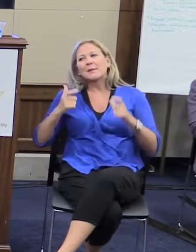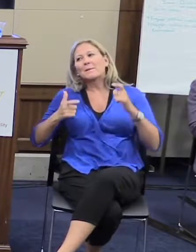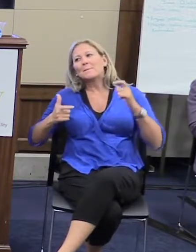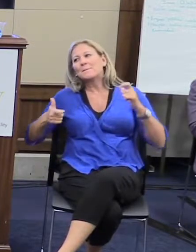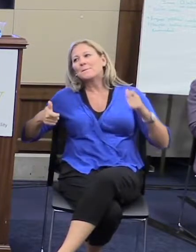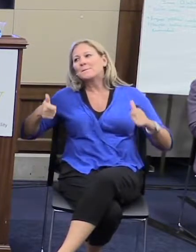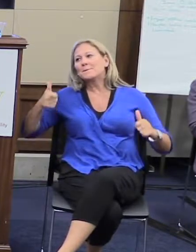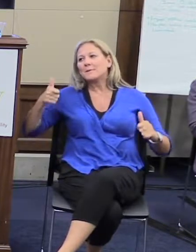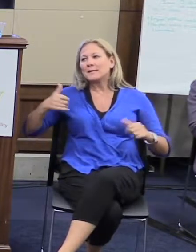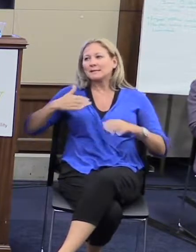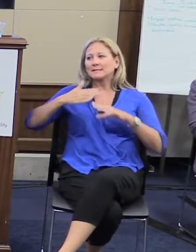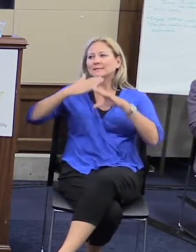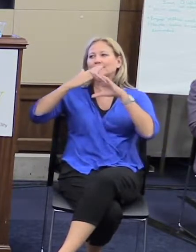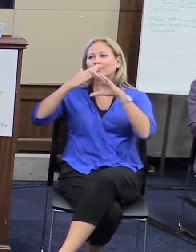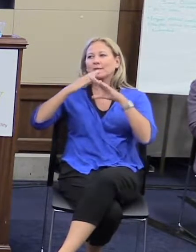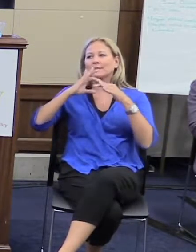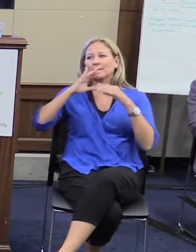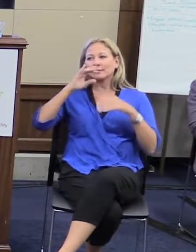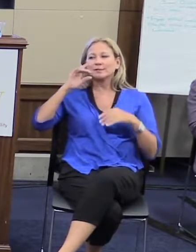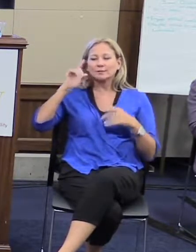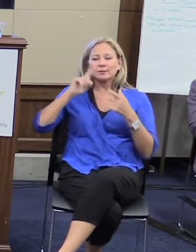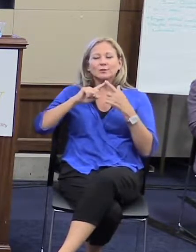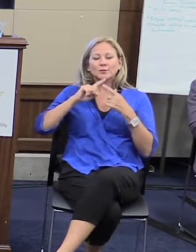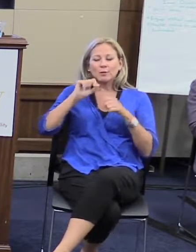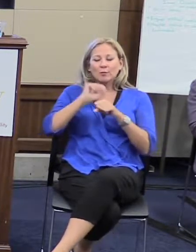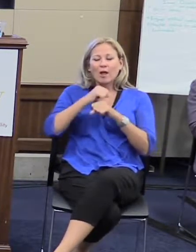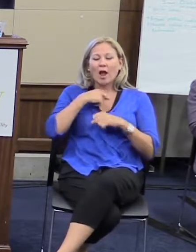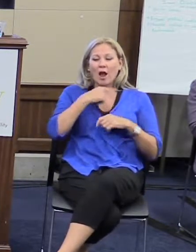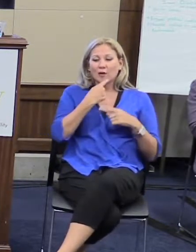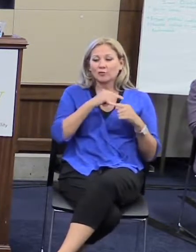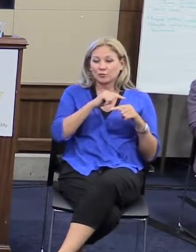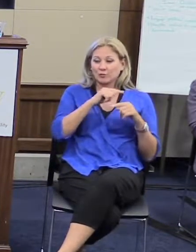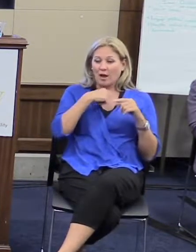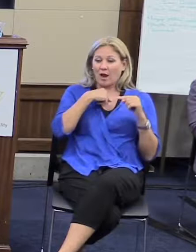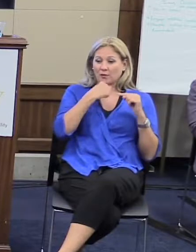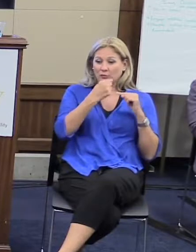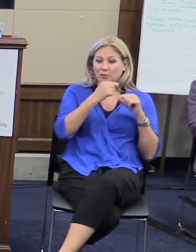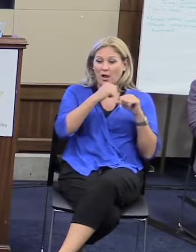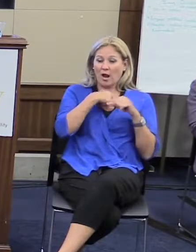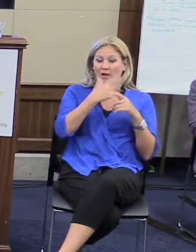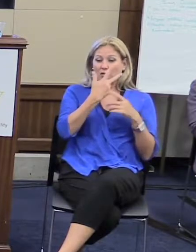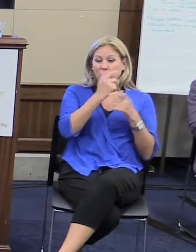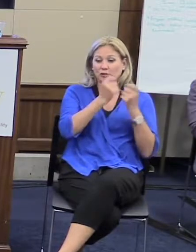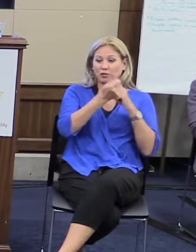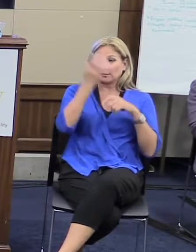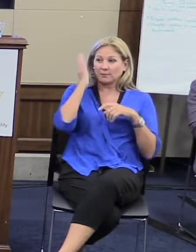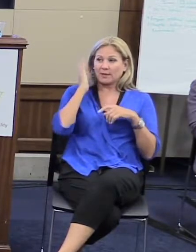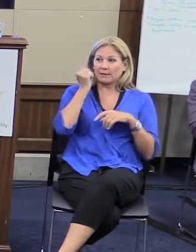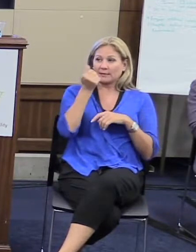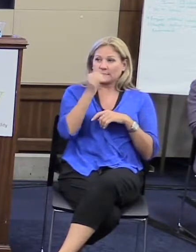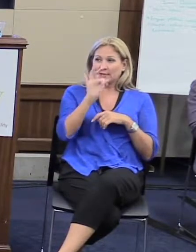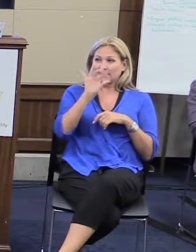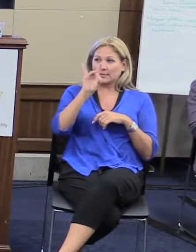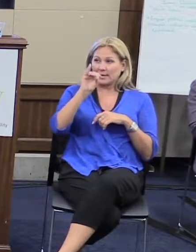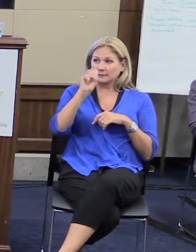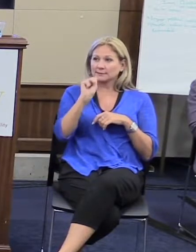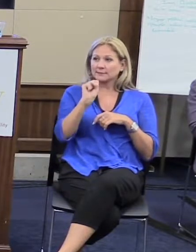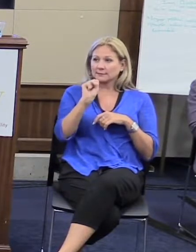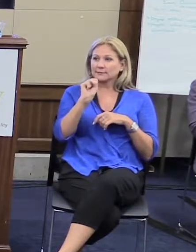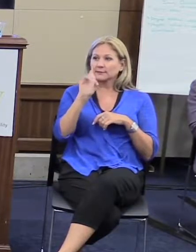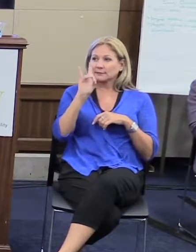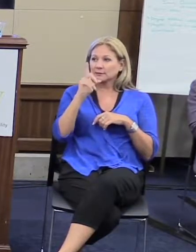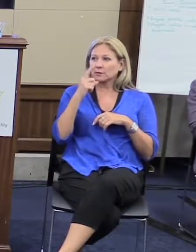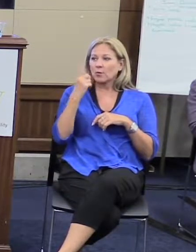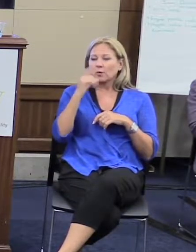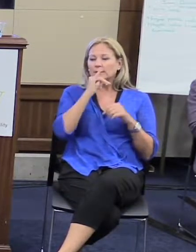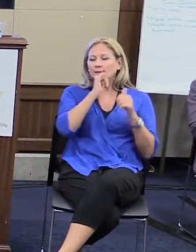employment today, in my opinion. So I tackled that in the 80s and got a couple of changes. There are three changes, actually, that I got. One of them